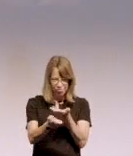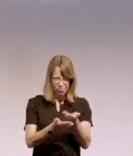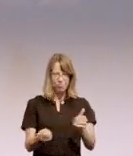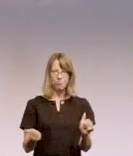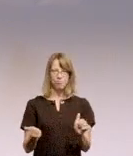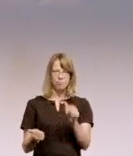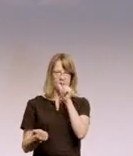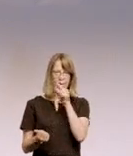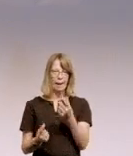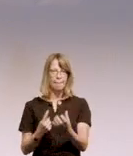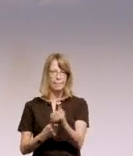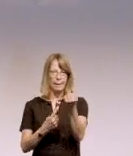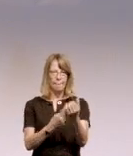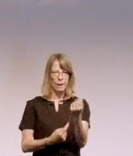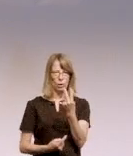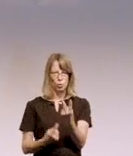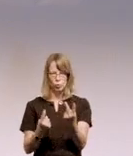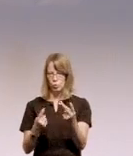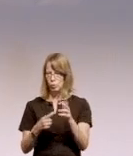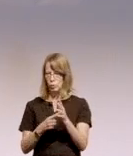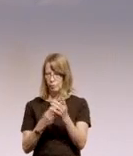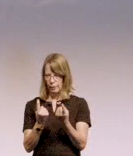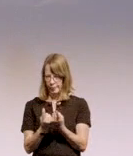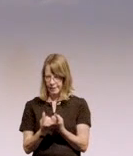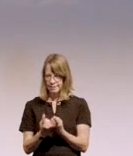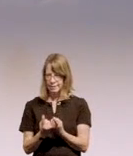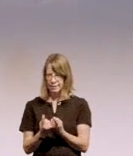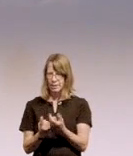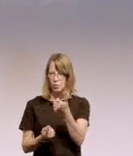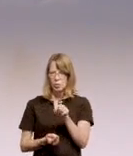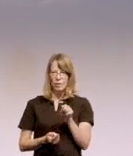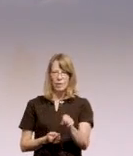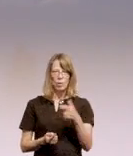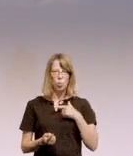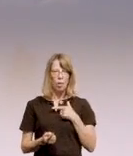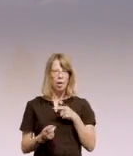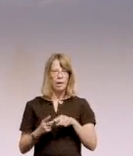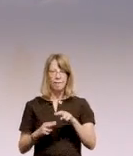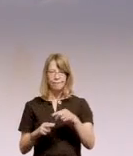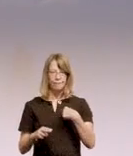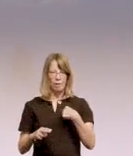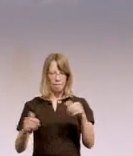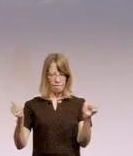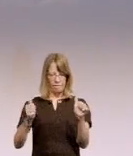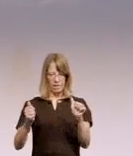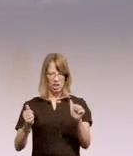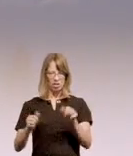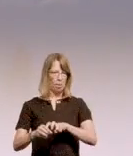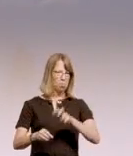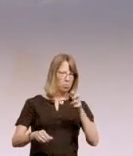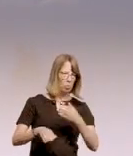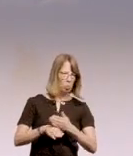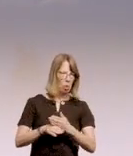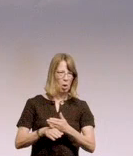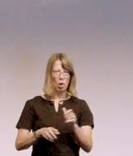artifacts. And these artifacts are used so that if we happen to leave the project, or if it's a particularly